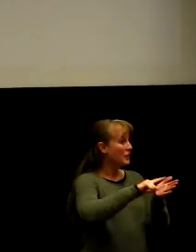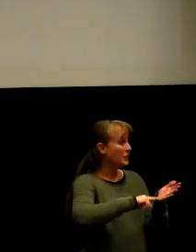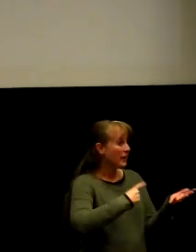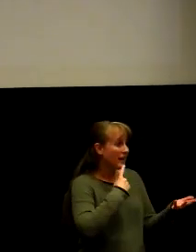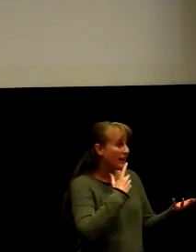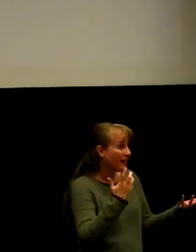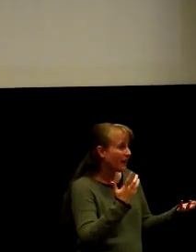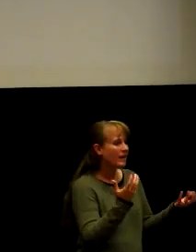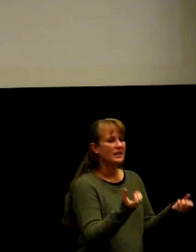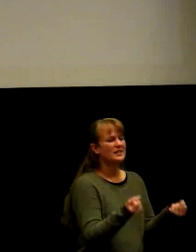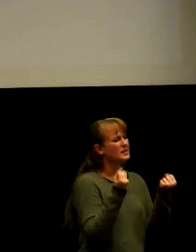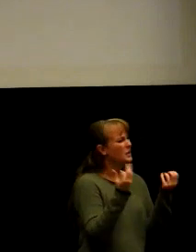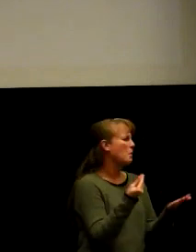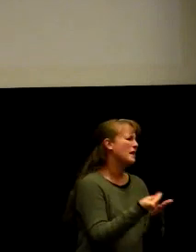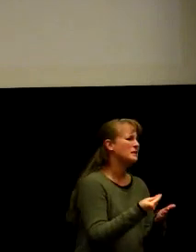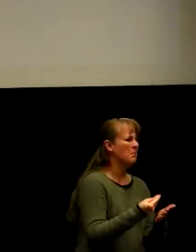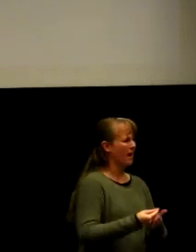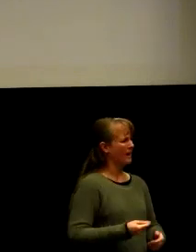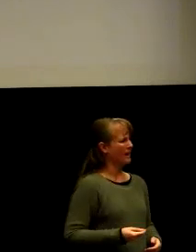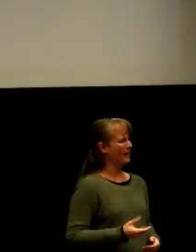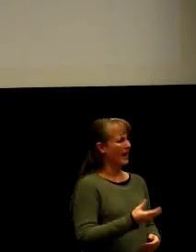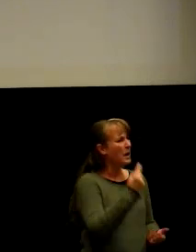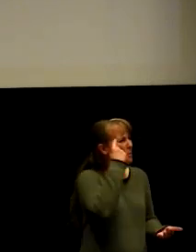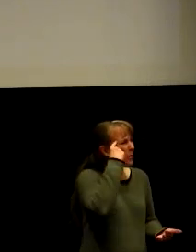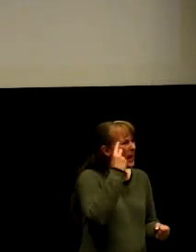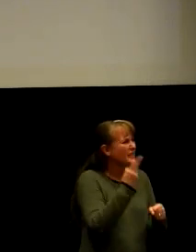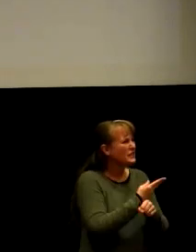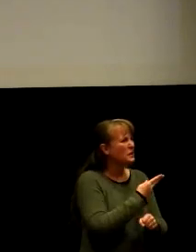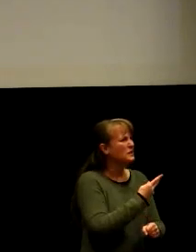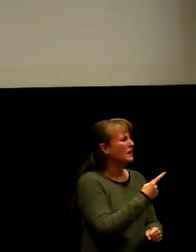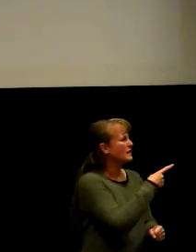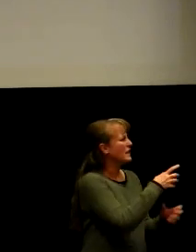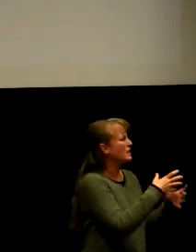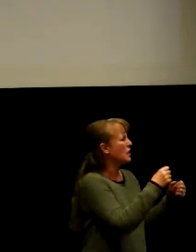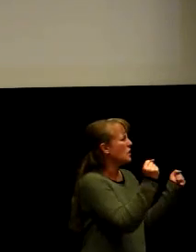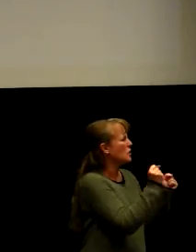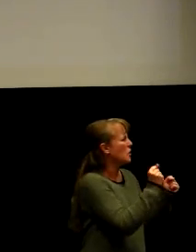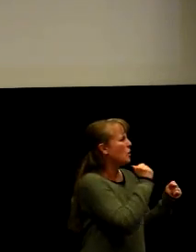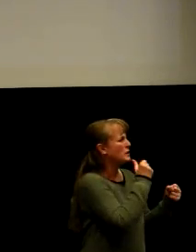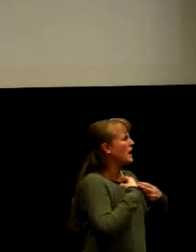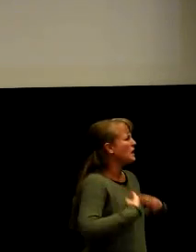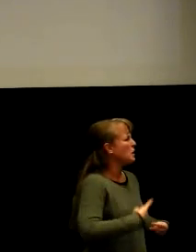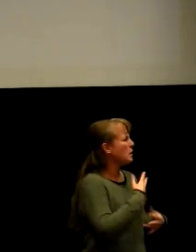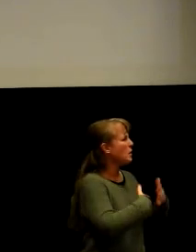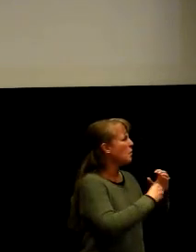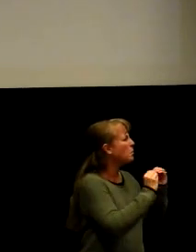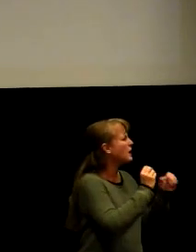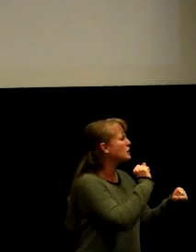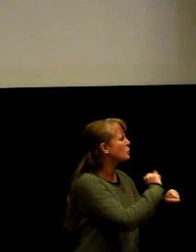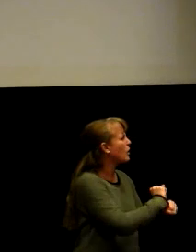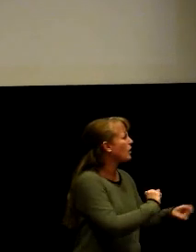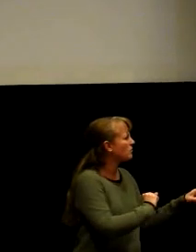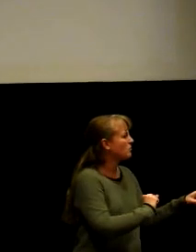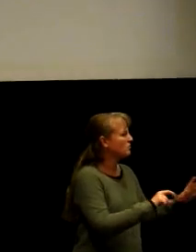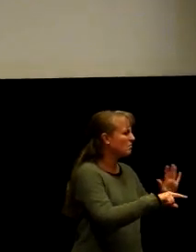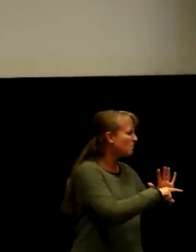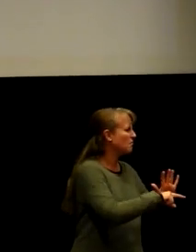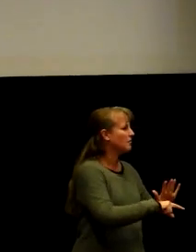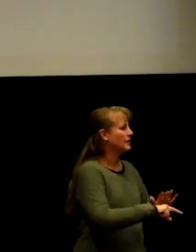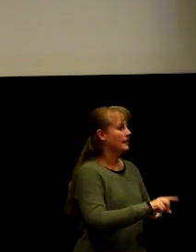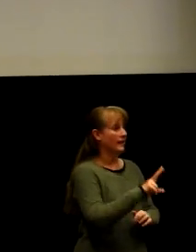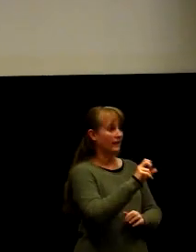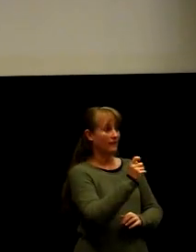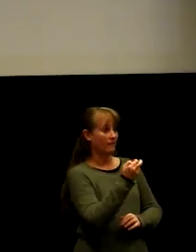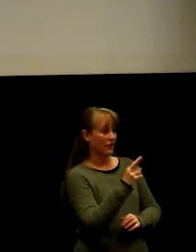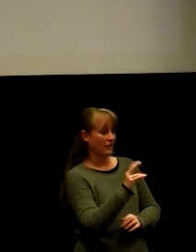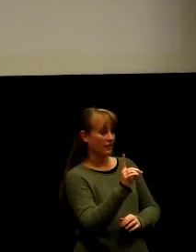complained, "So much money and brains expended on such a cold, unhuman, bloodless work." Victor Davis